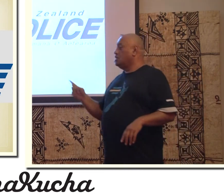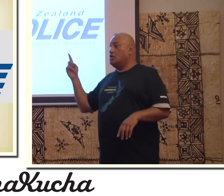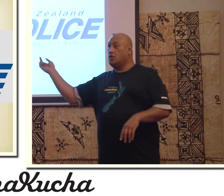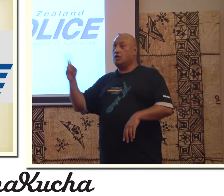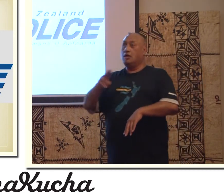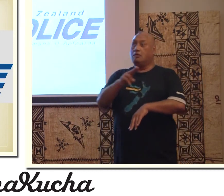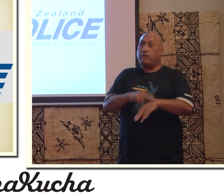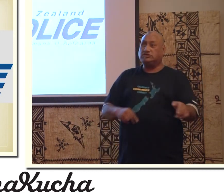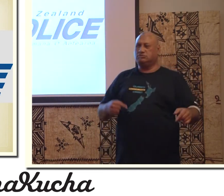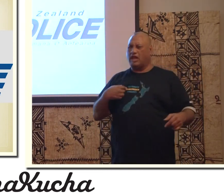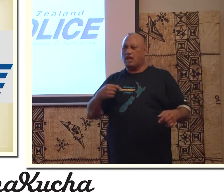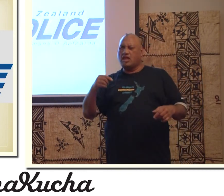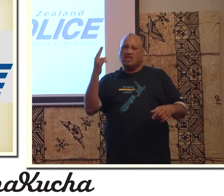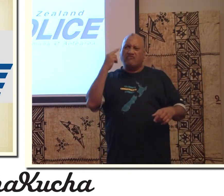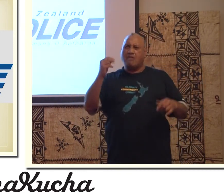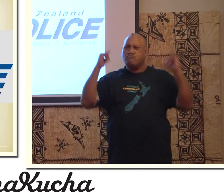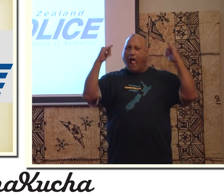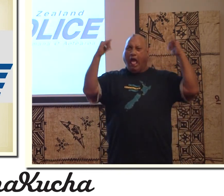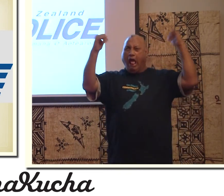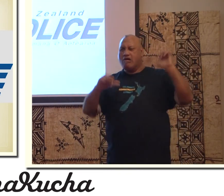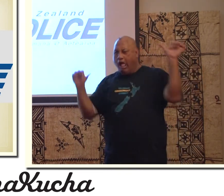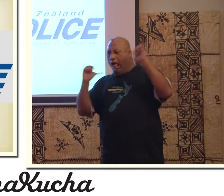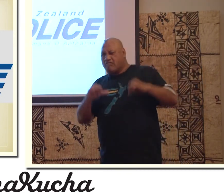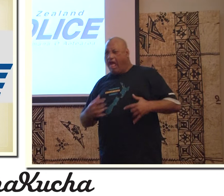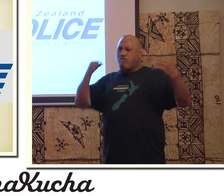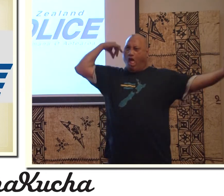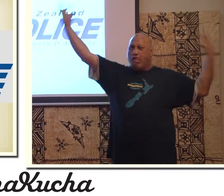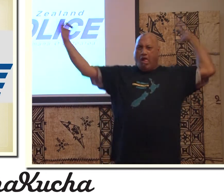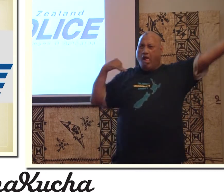it's easy for hearing to look after each other, but deaf are often